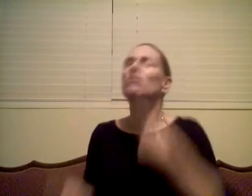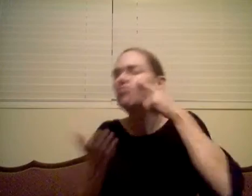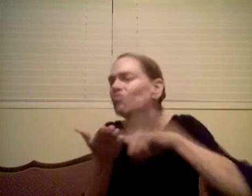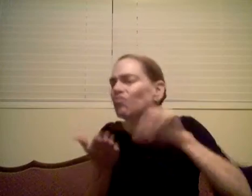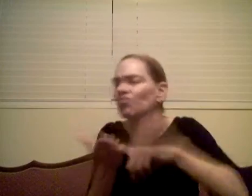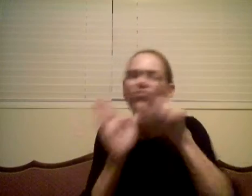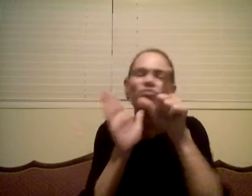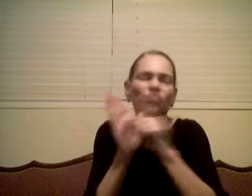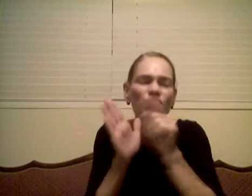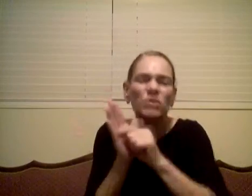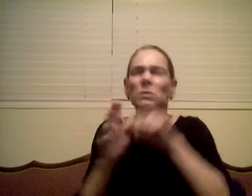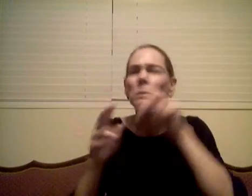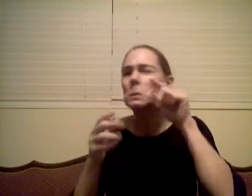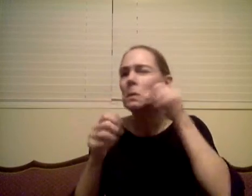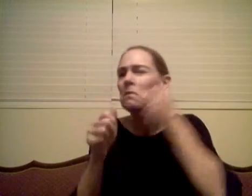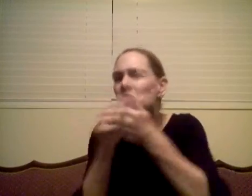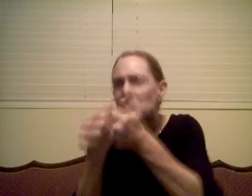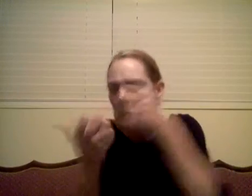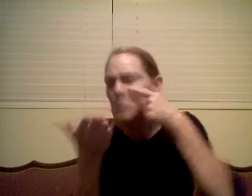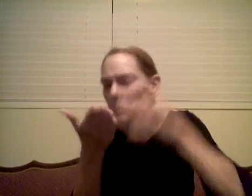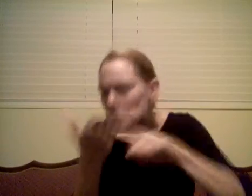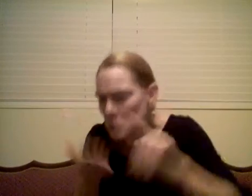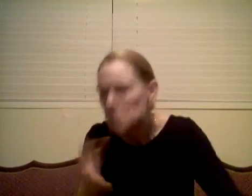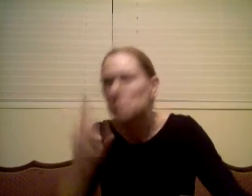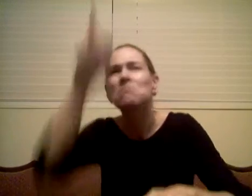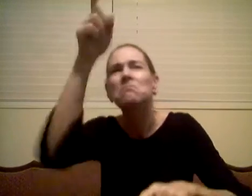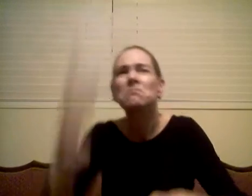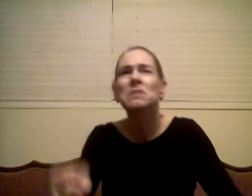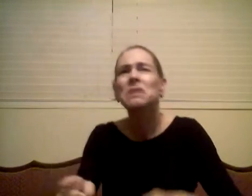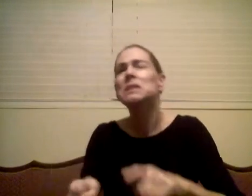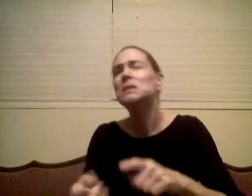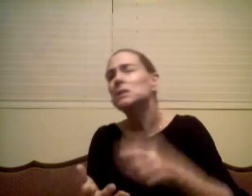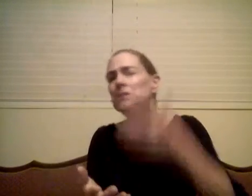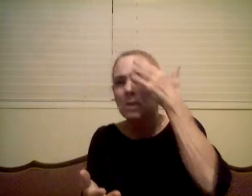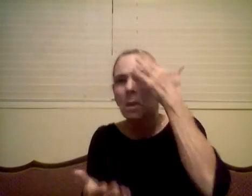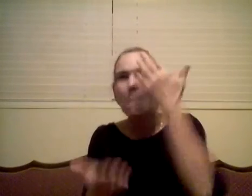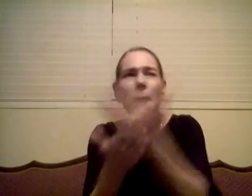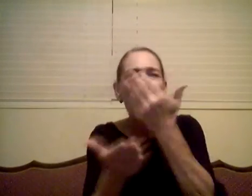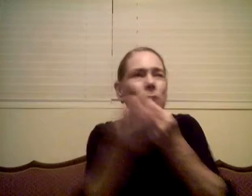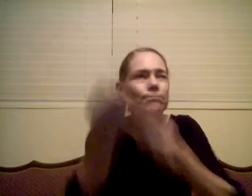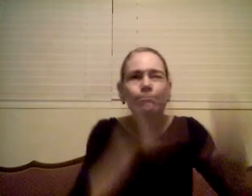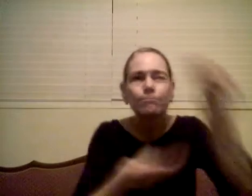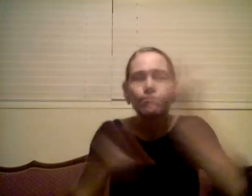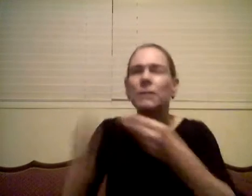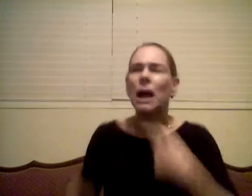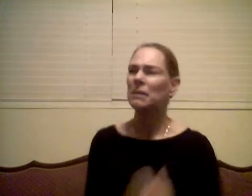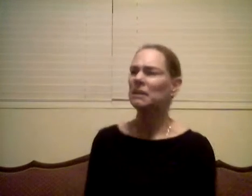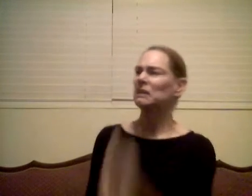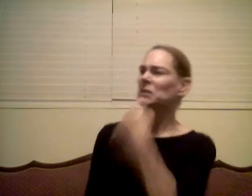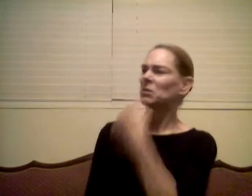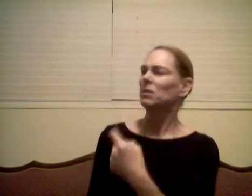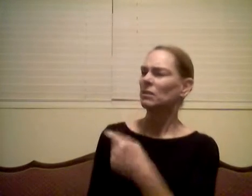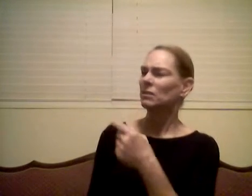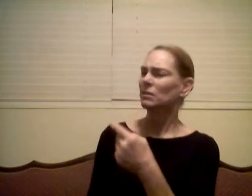and pretty in tune with what's happening on Wall Street. I'm really disappointed. Can you tell me why Enterprise's stock